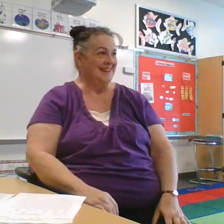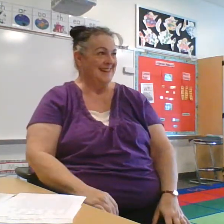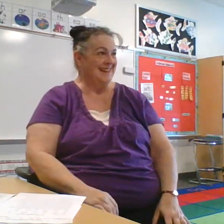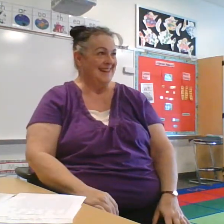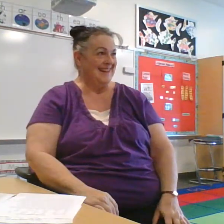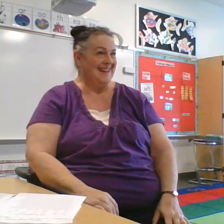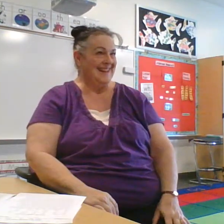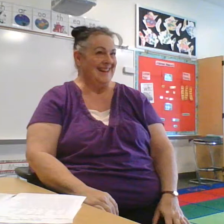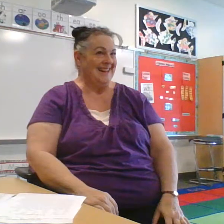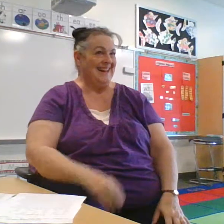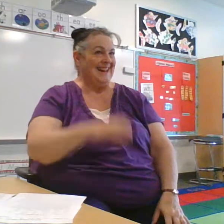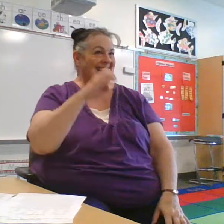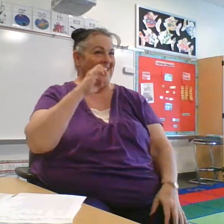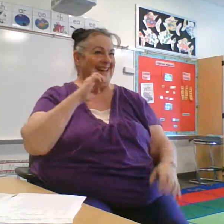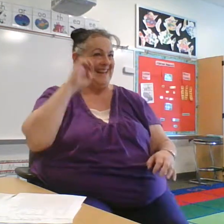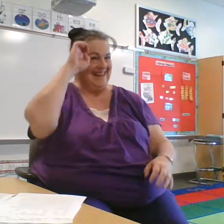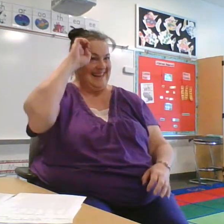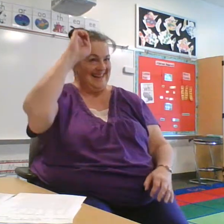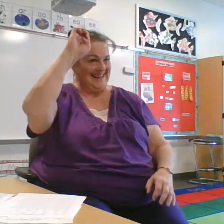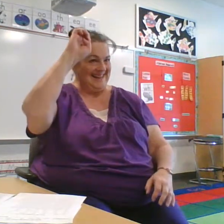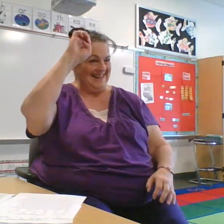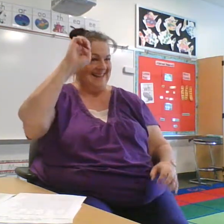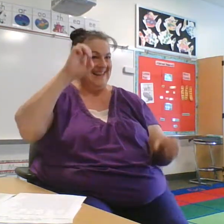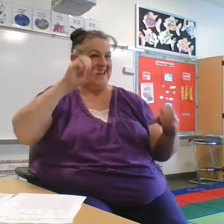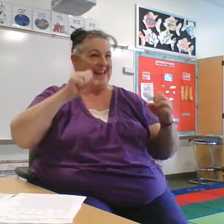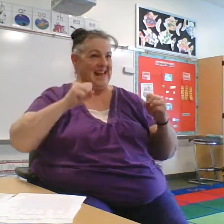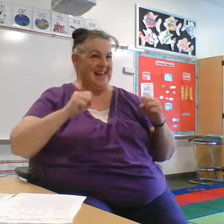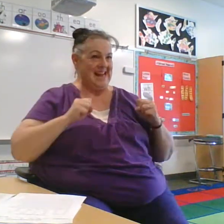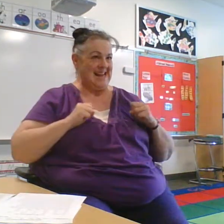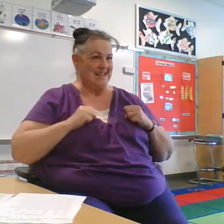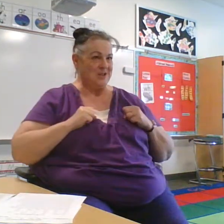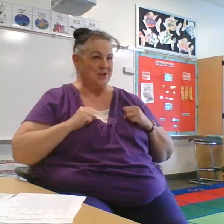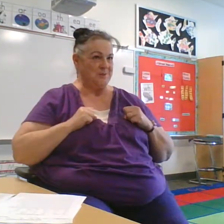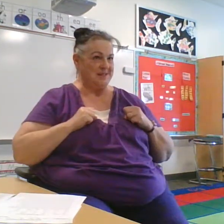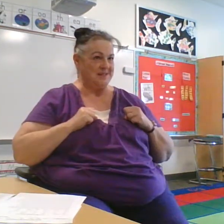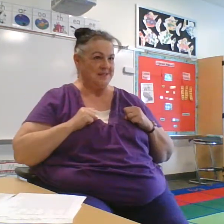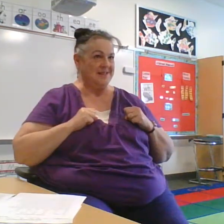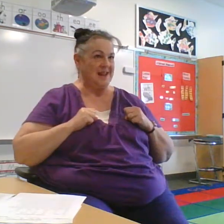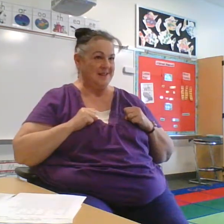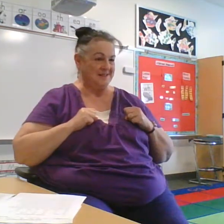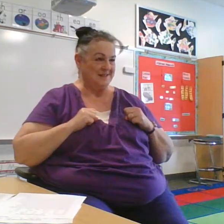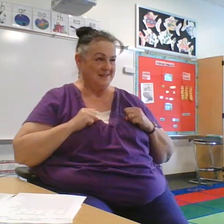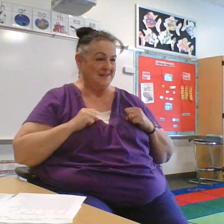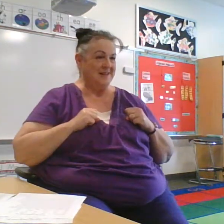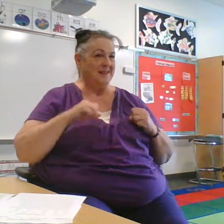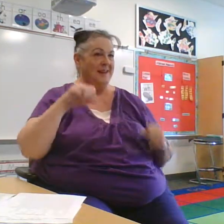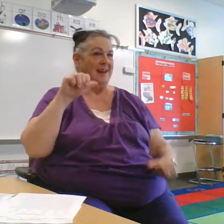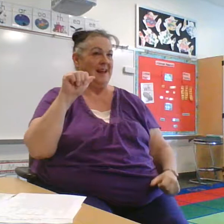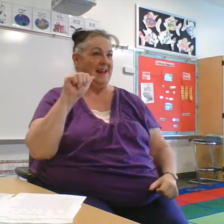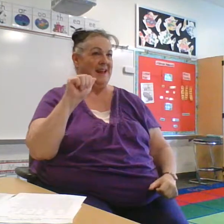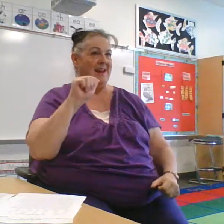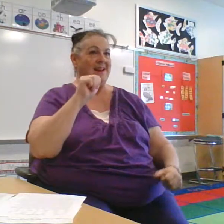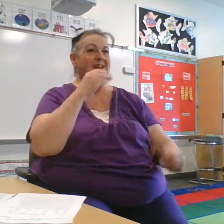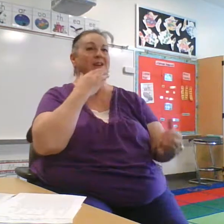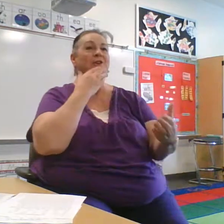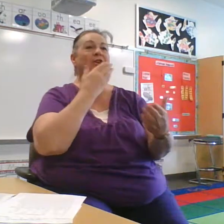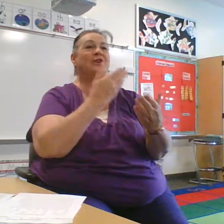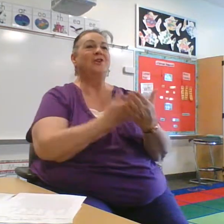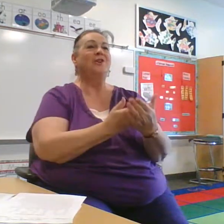He what? He has, two S's is has, Yeah. a